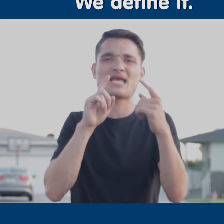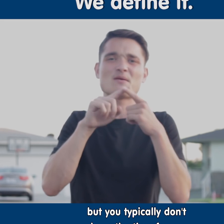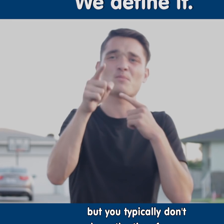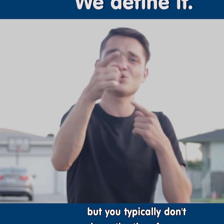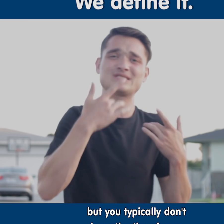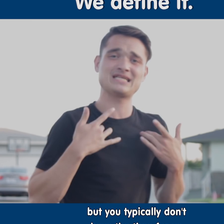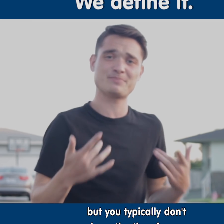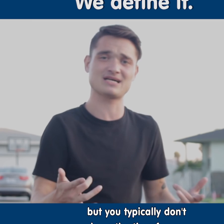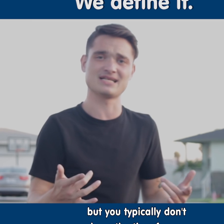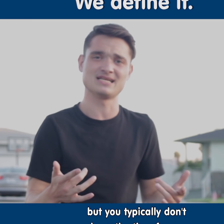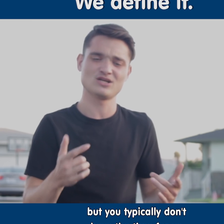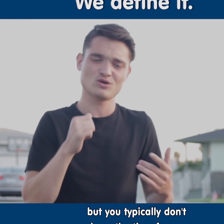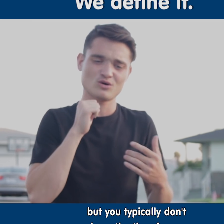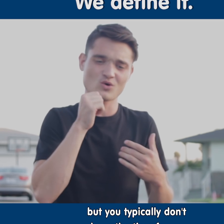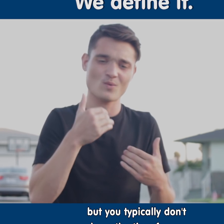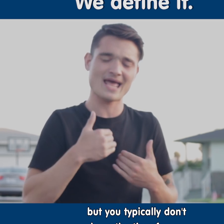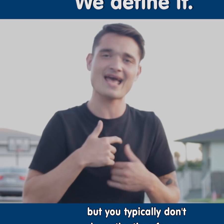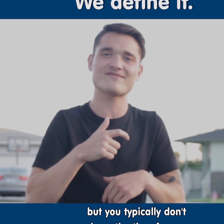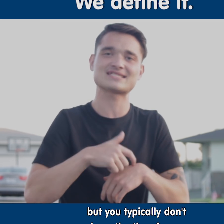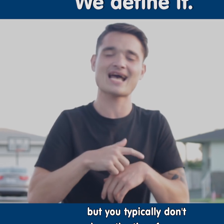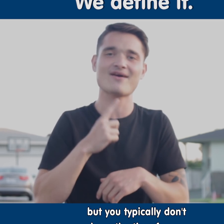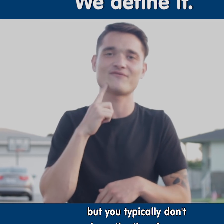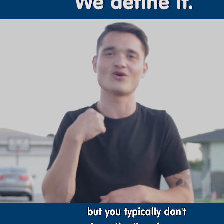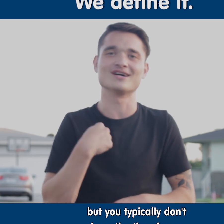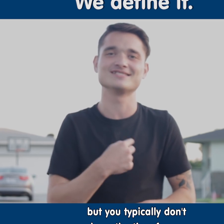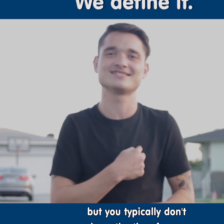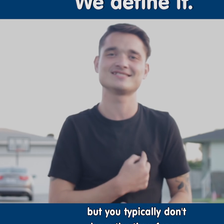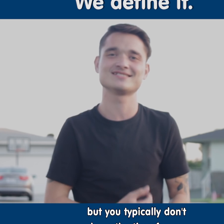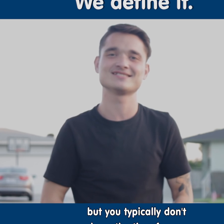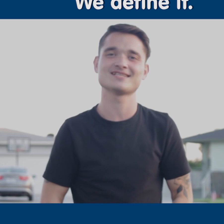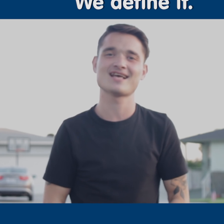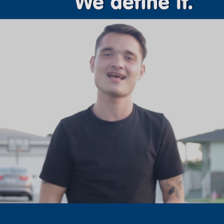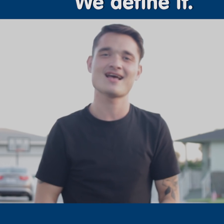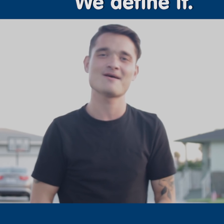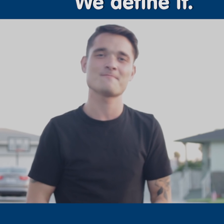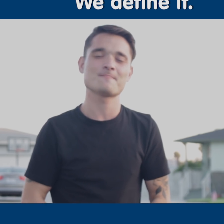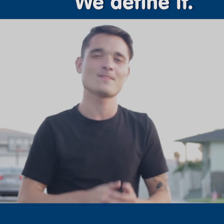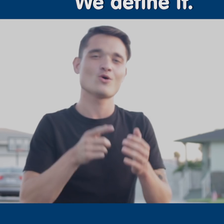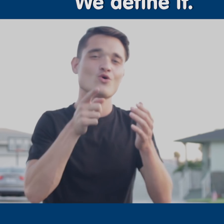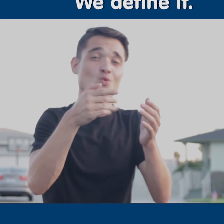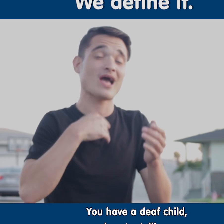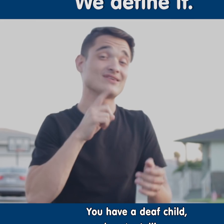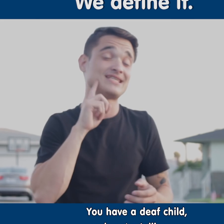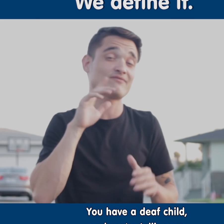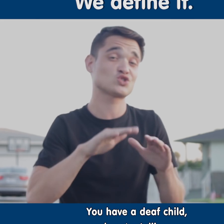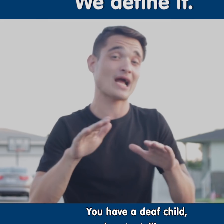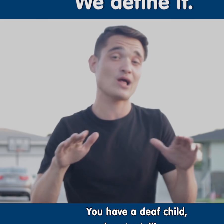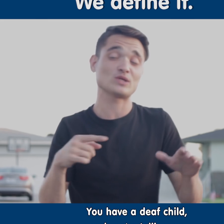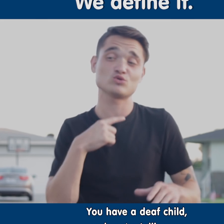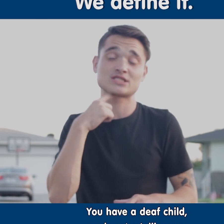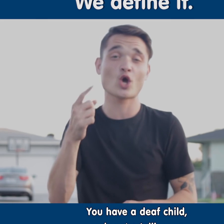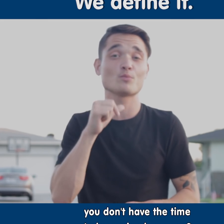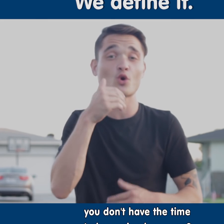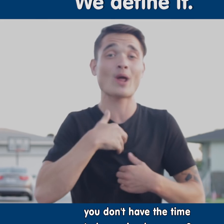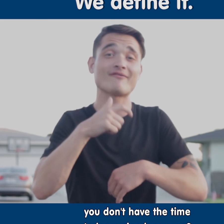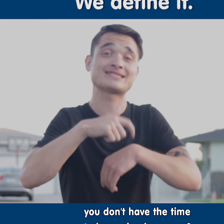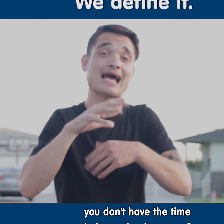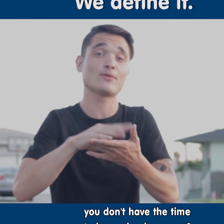you typically don't have the time for us. You have a deaf child and you tell them you don't have time to learn